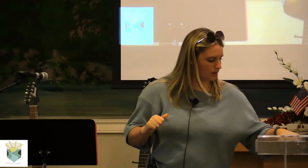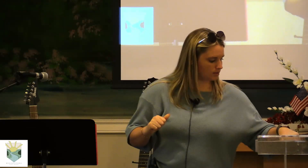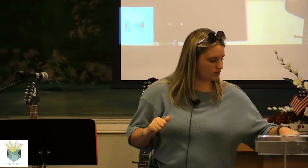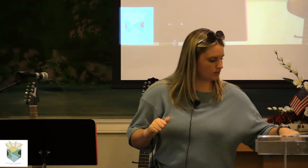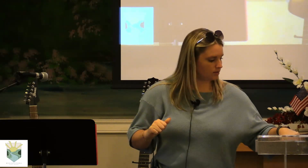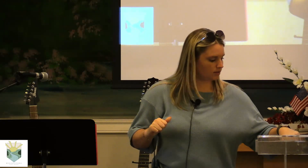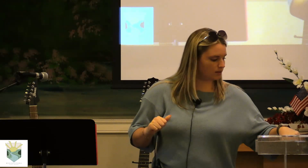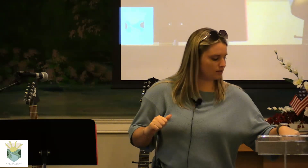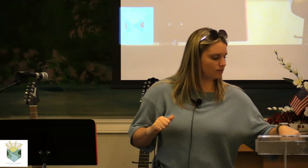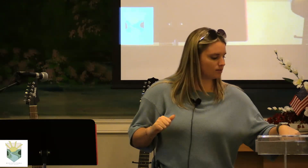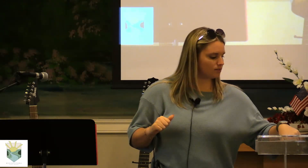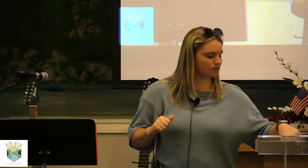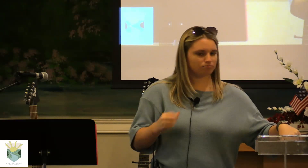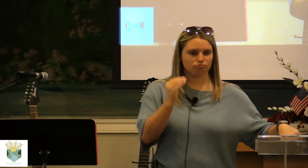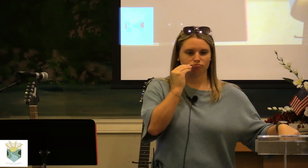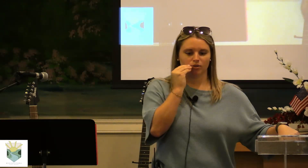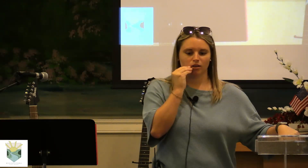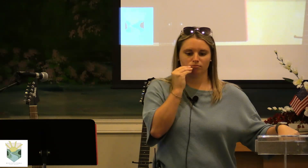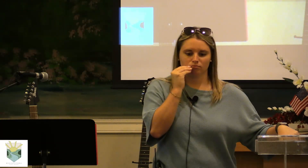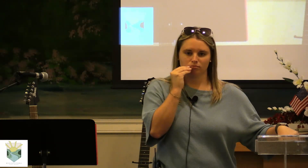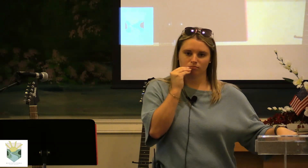Eat is eat.